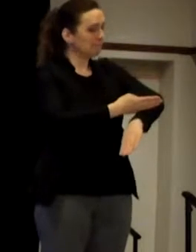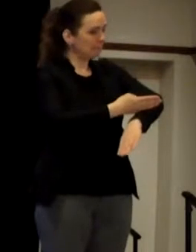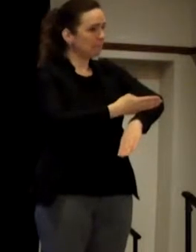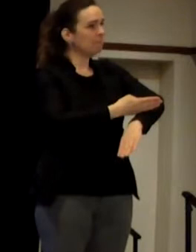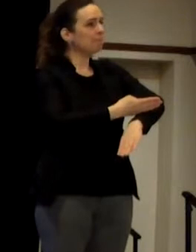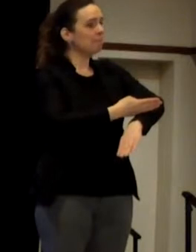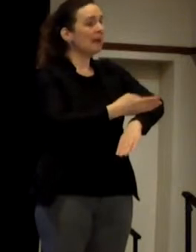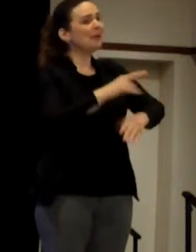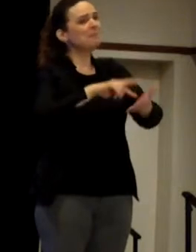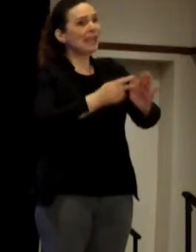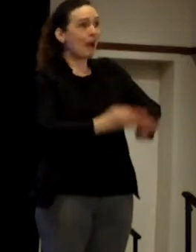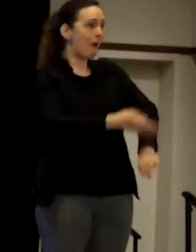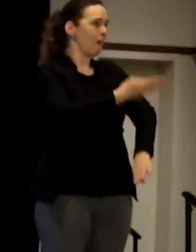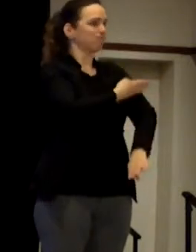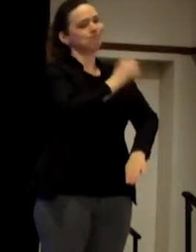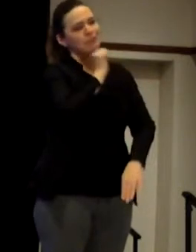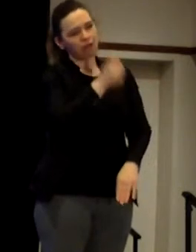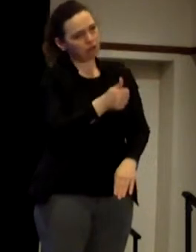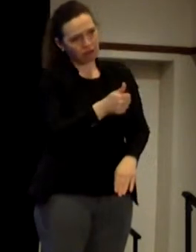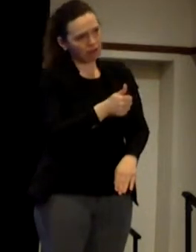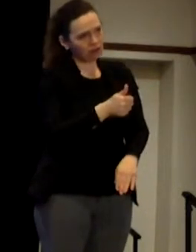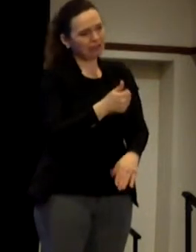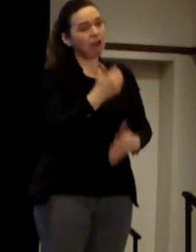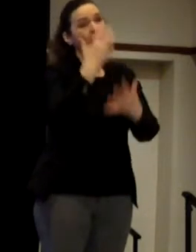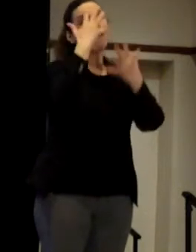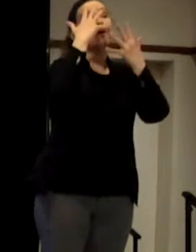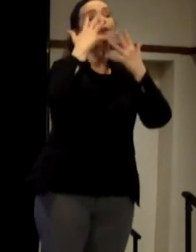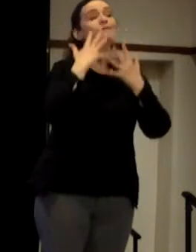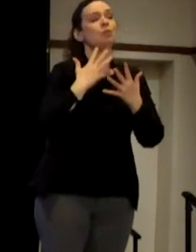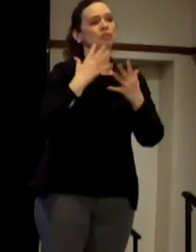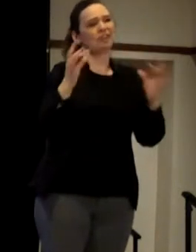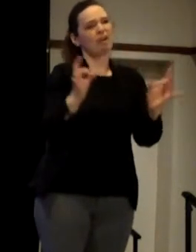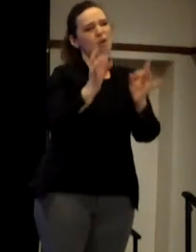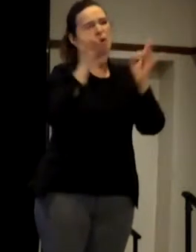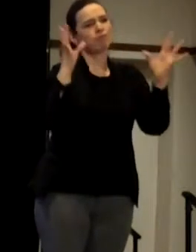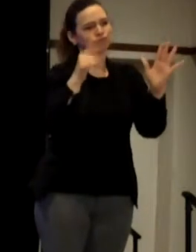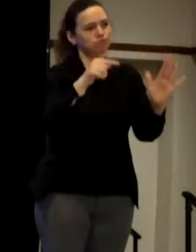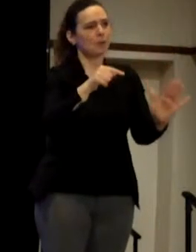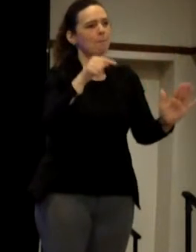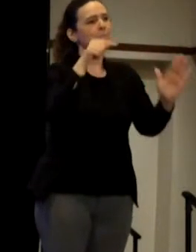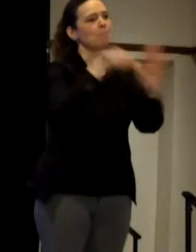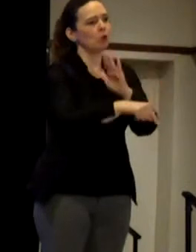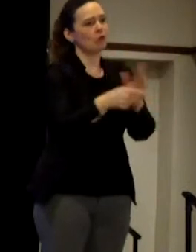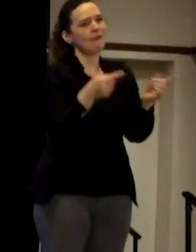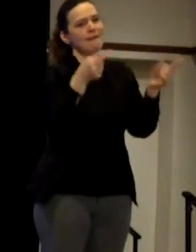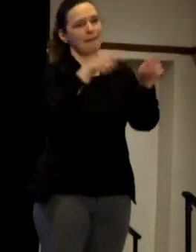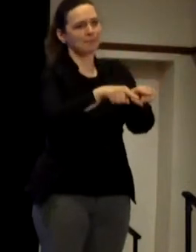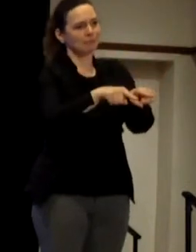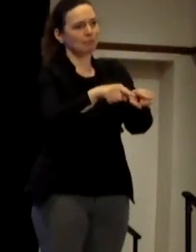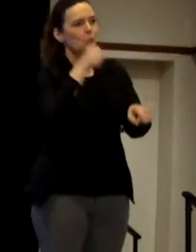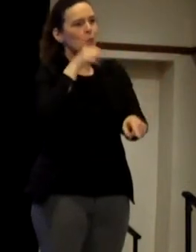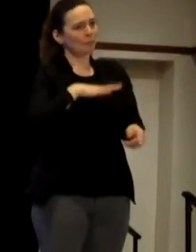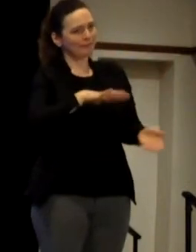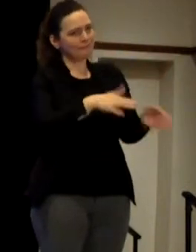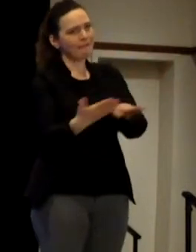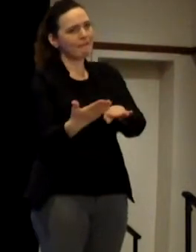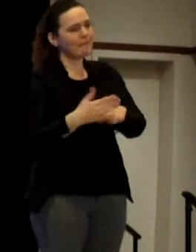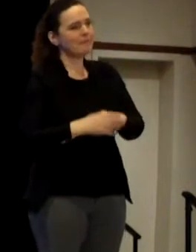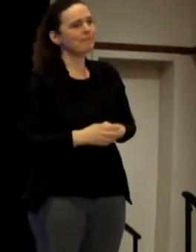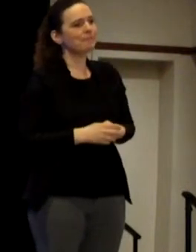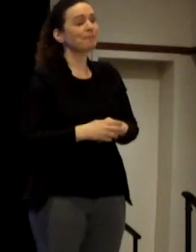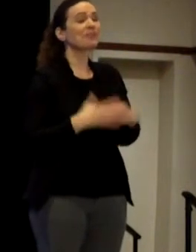completely made. Unfortunately, the horrific situation has unfolded since then. And our health department will be